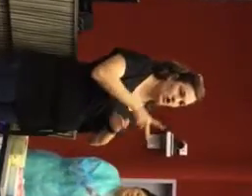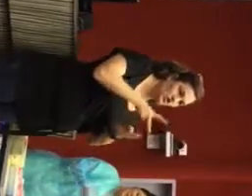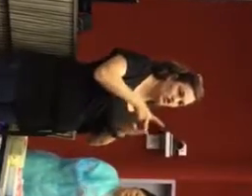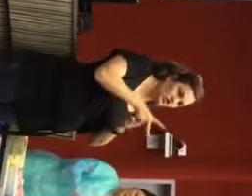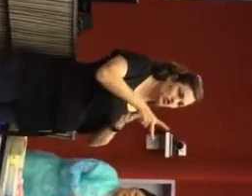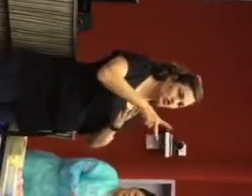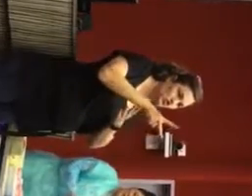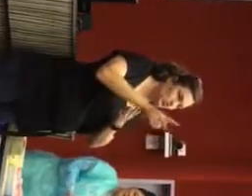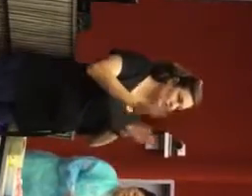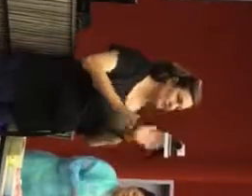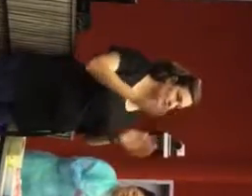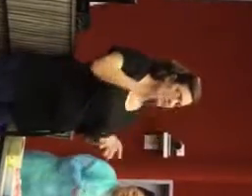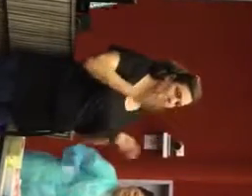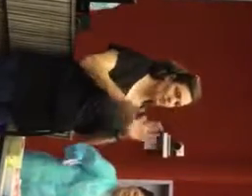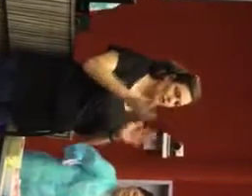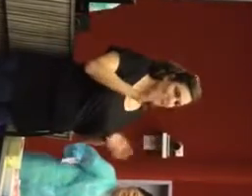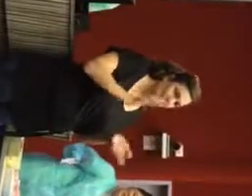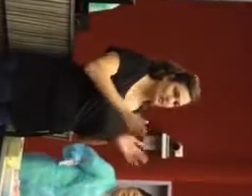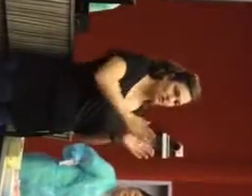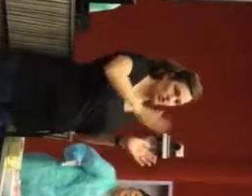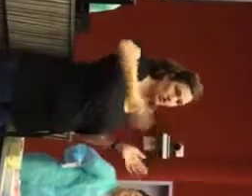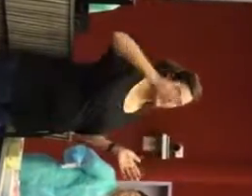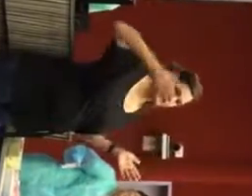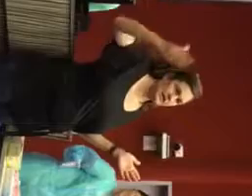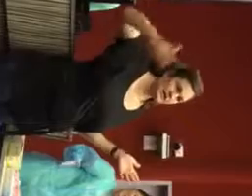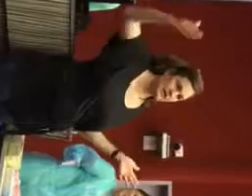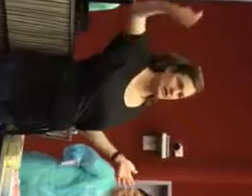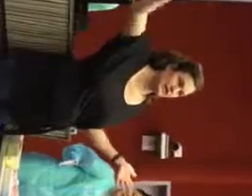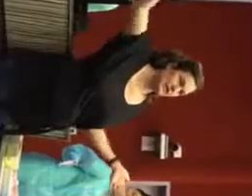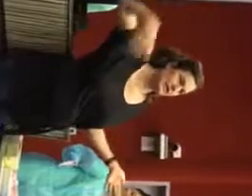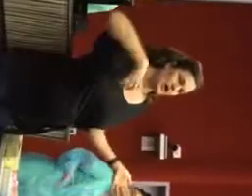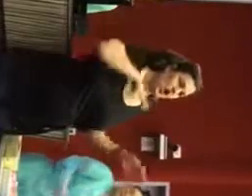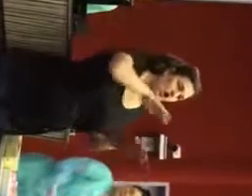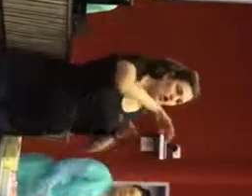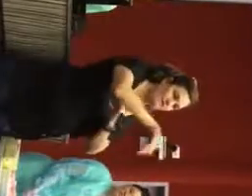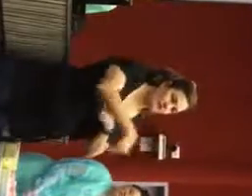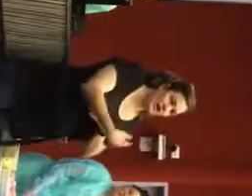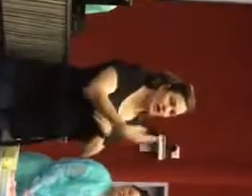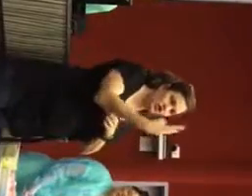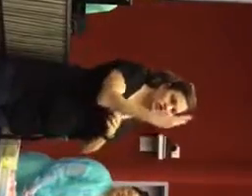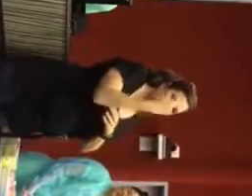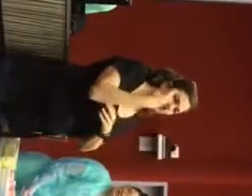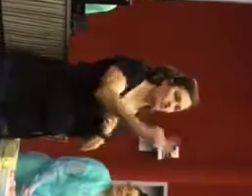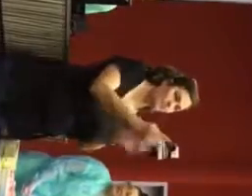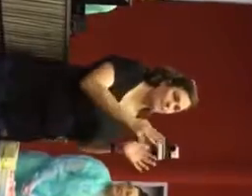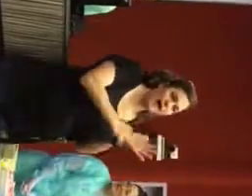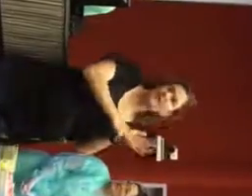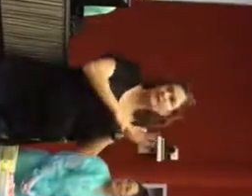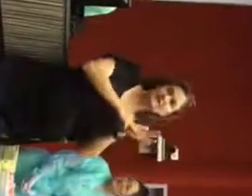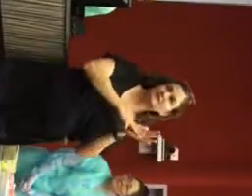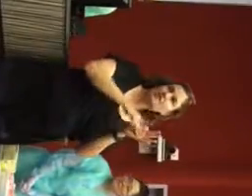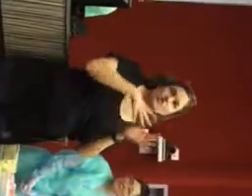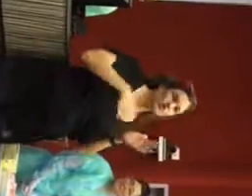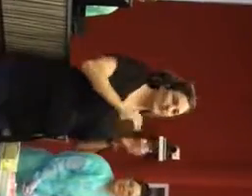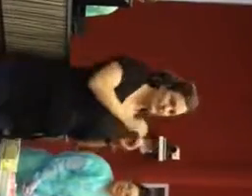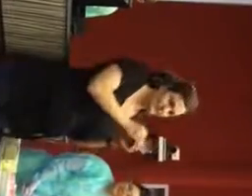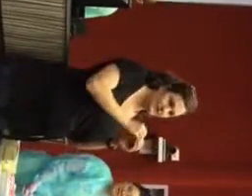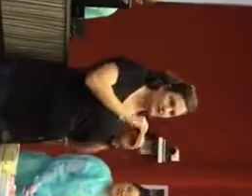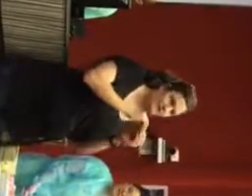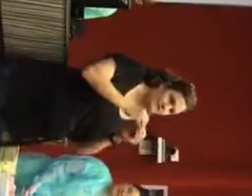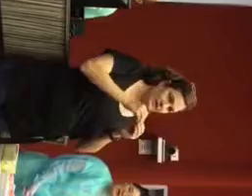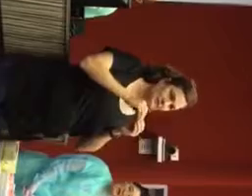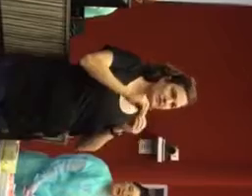interval between the appointments. So it's taking Yeah. nearly like more than It's two- not a one 2 sitting weeks. thing, it's a little bit of a commitment